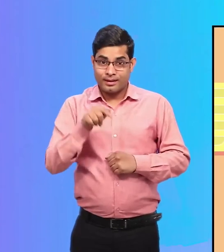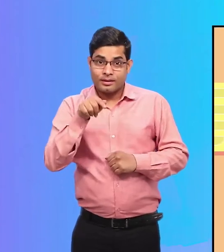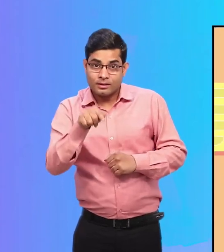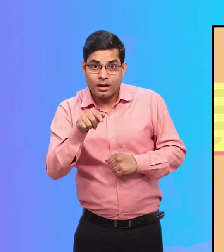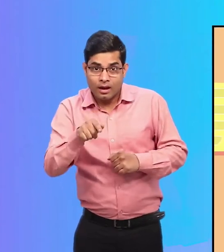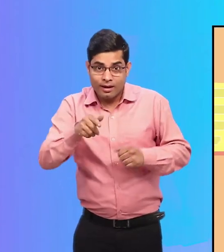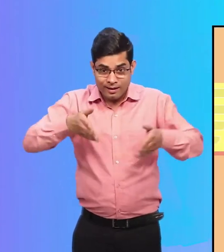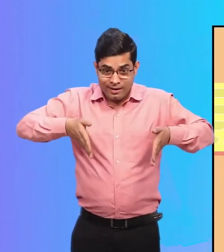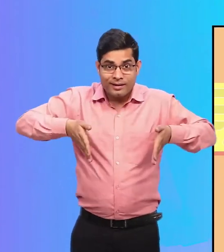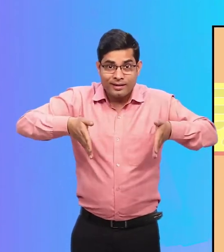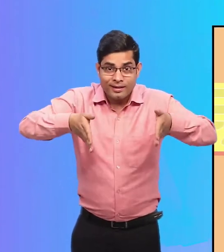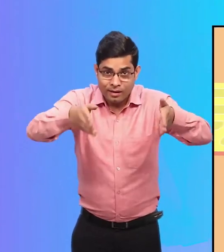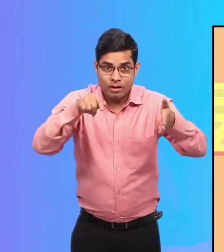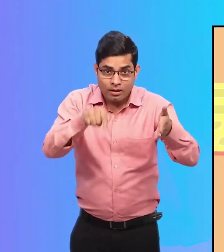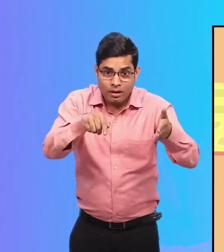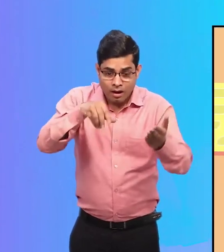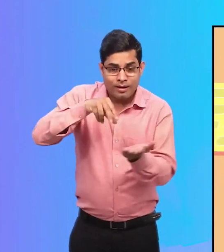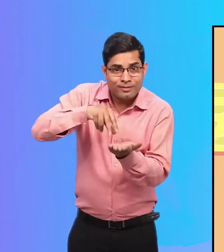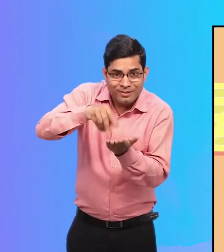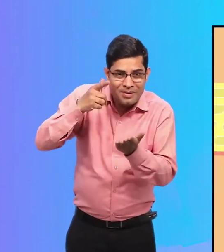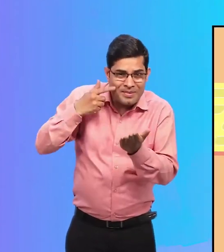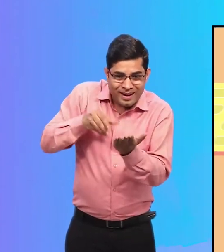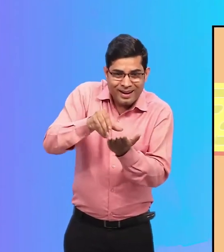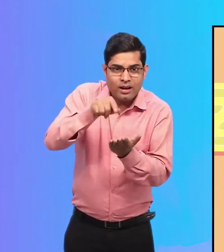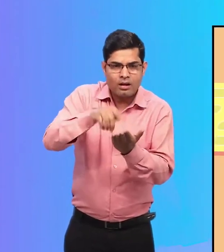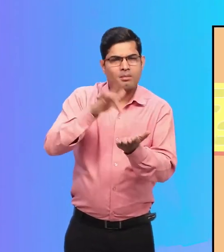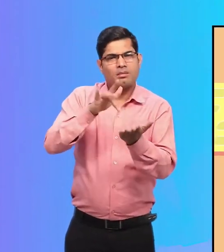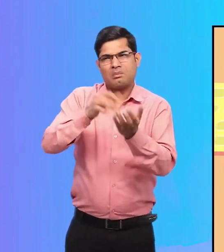Which can be seen placed on the floor at many stations.